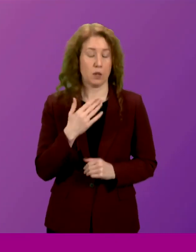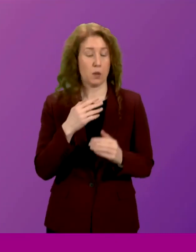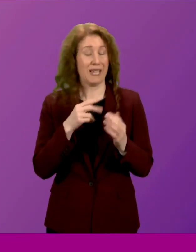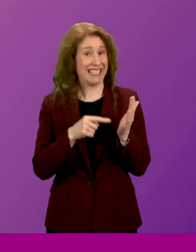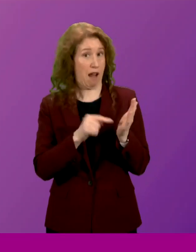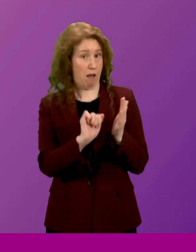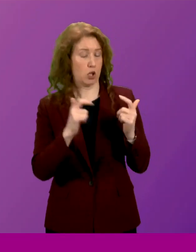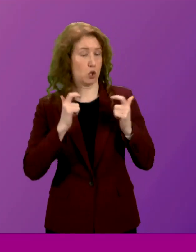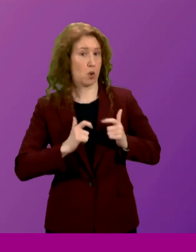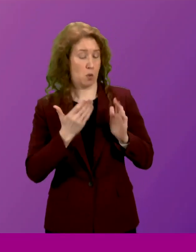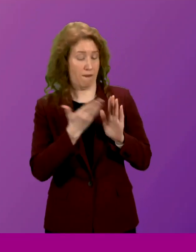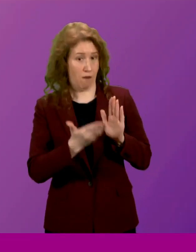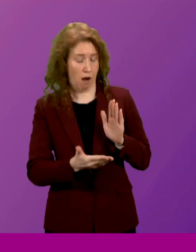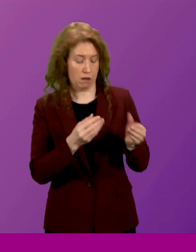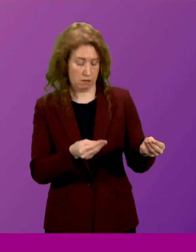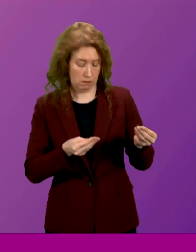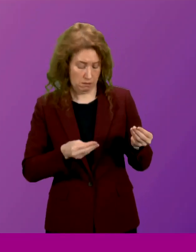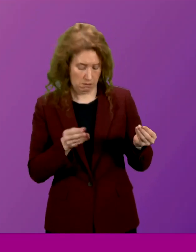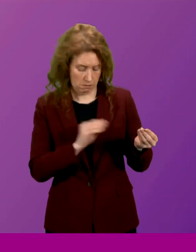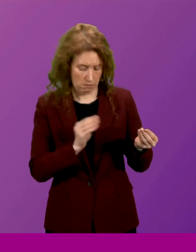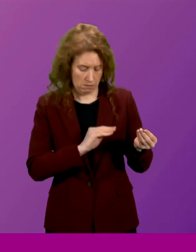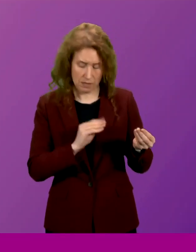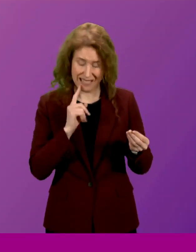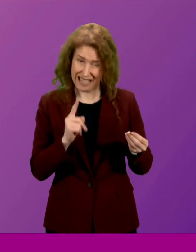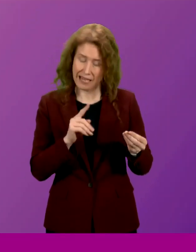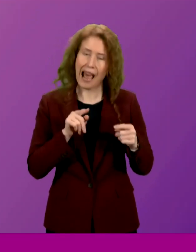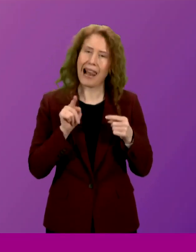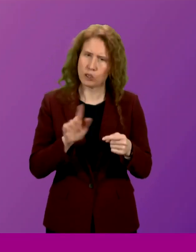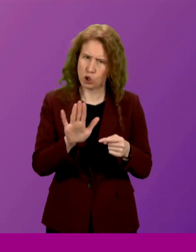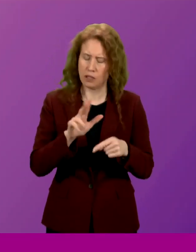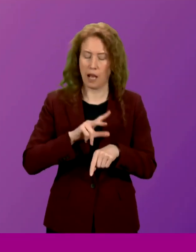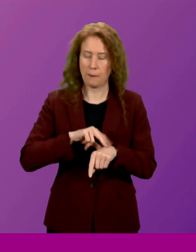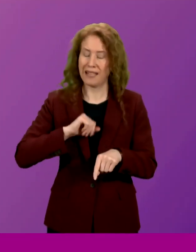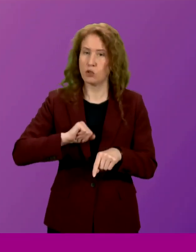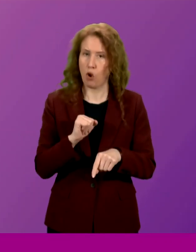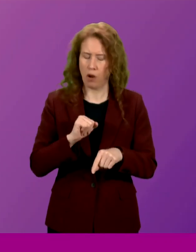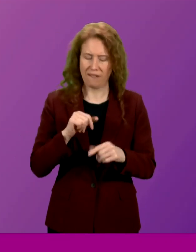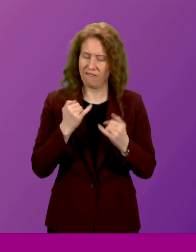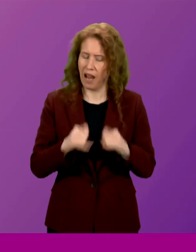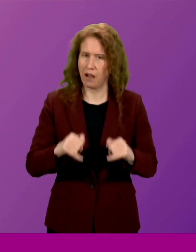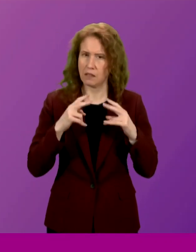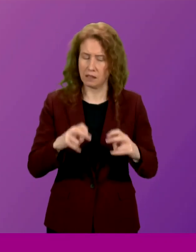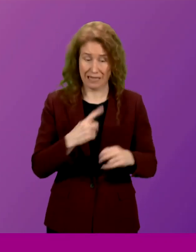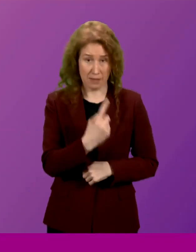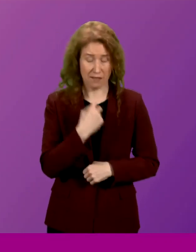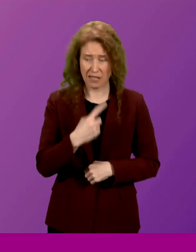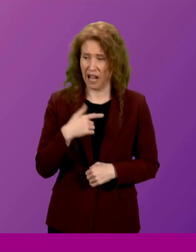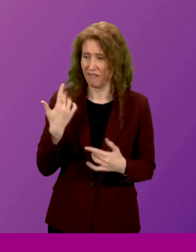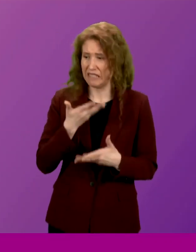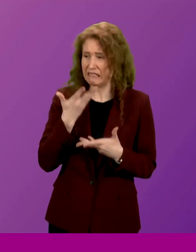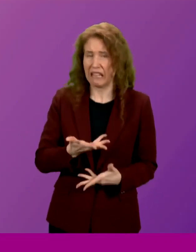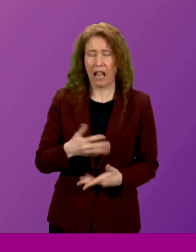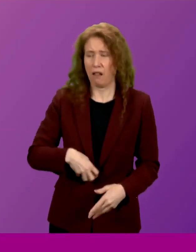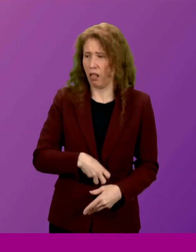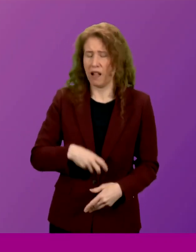files allegedly show that Police Scotland failed to investigate. She said, and I quote, "It made me feel sick to my stomach. It's like they didn't